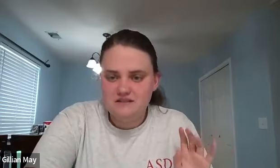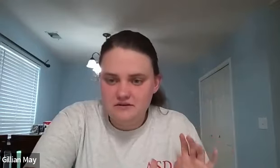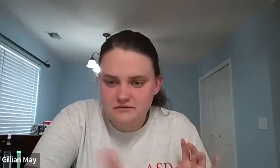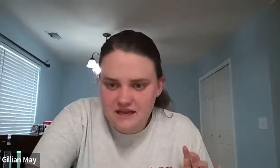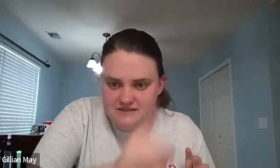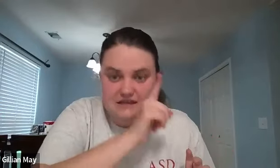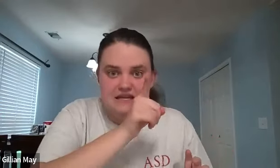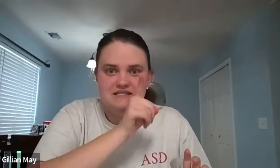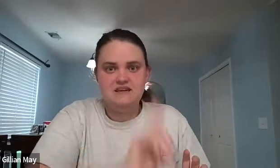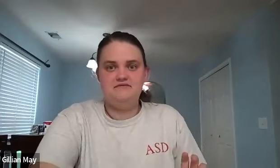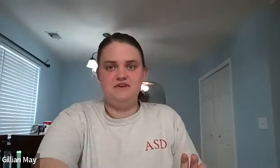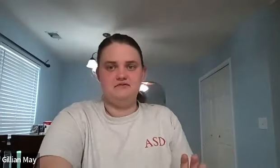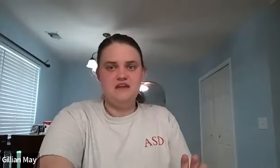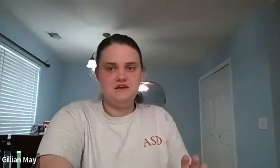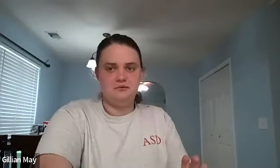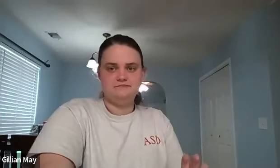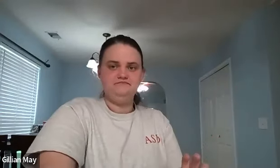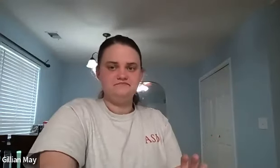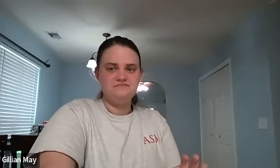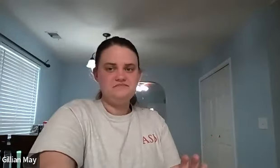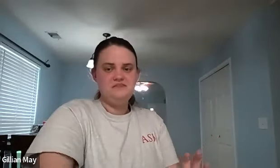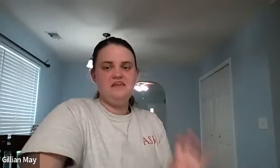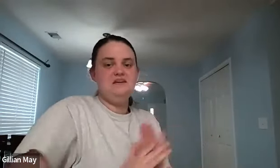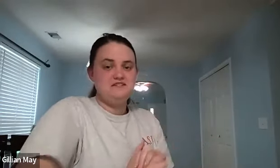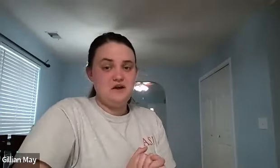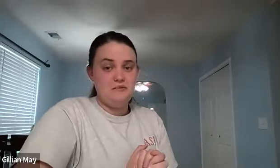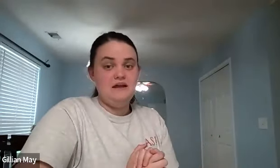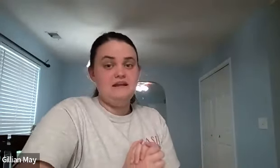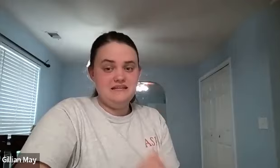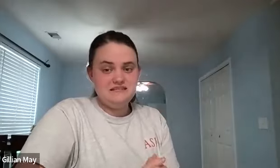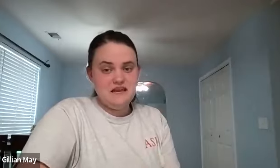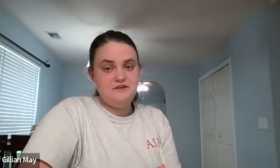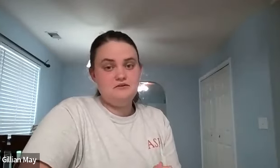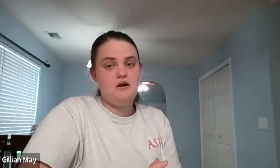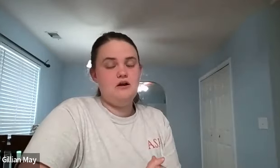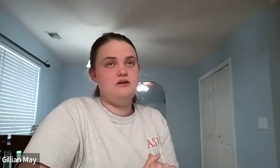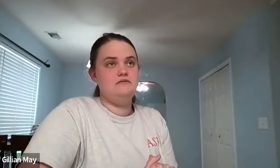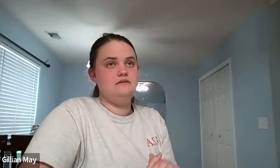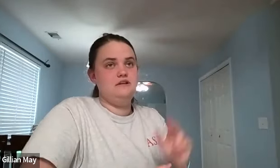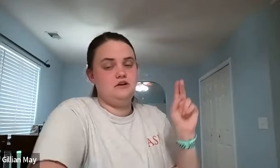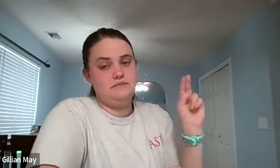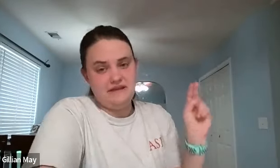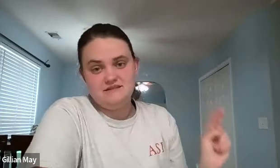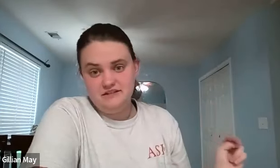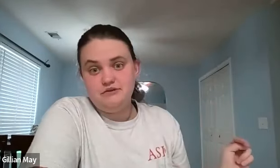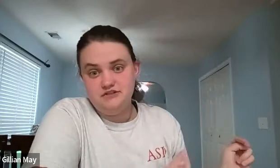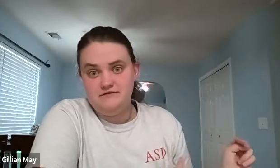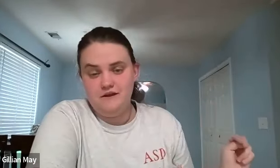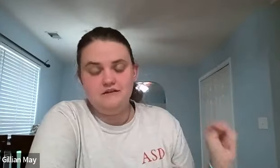Also, yes, niece and nephew. Thank you. So niece and nephew you're going to basically do what you did for aunt and